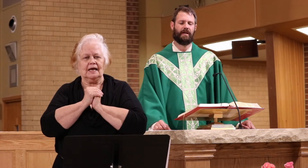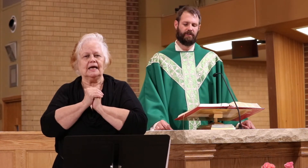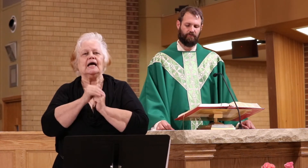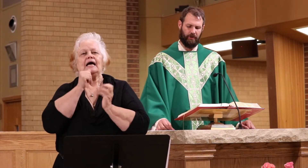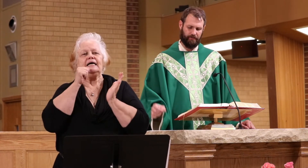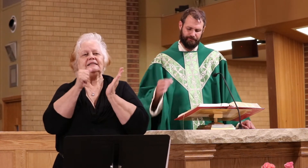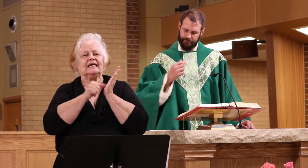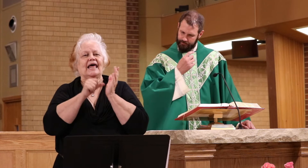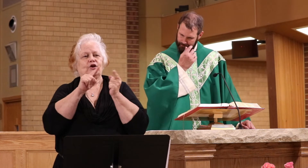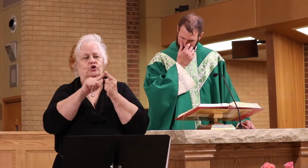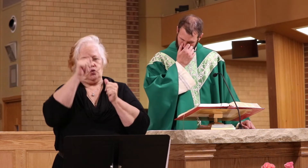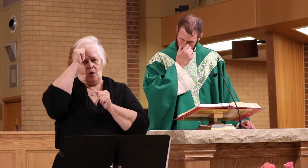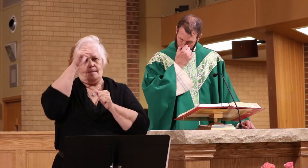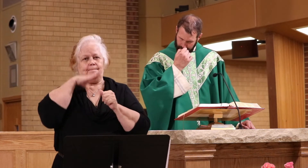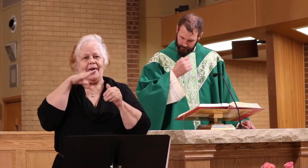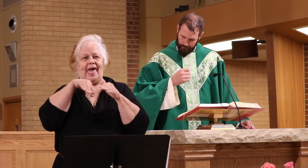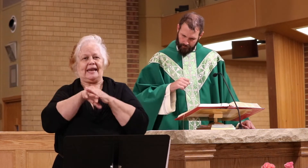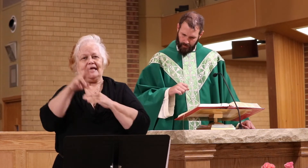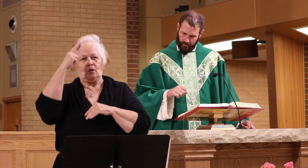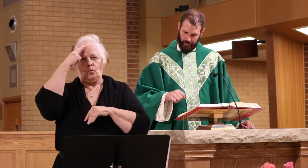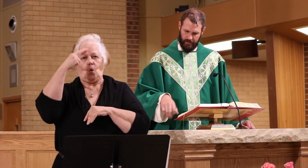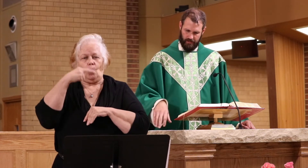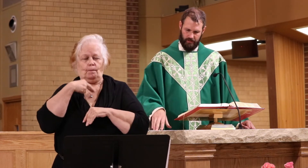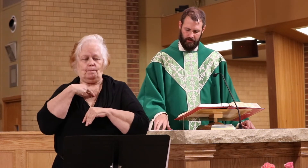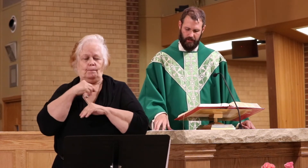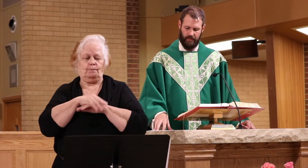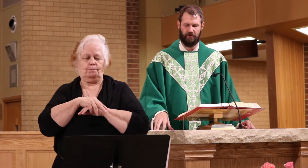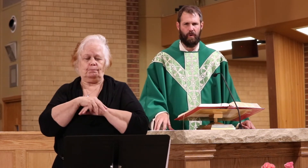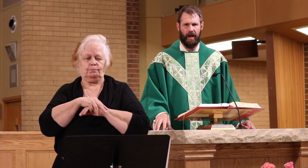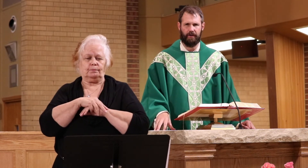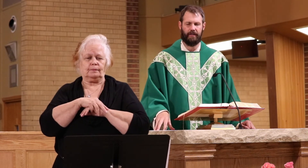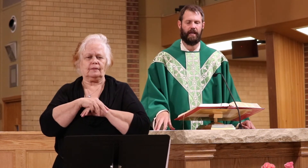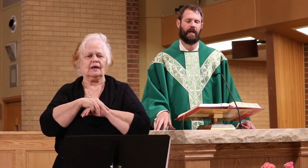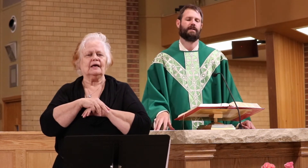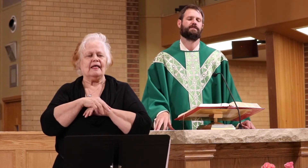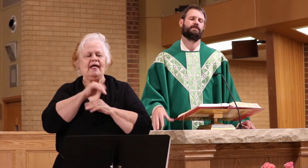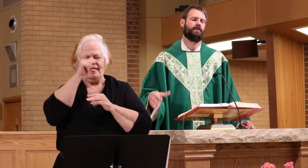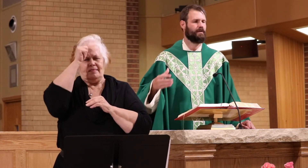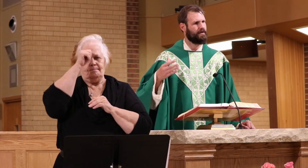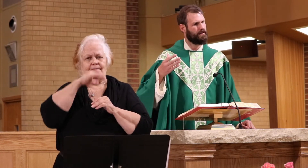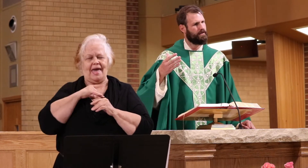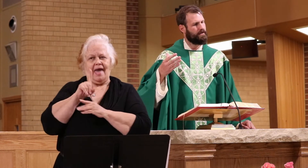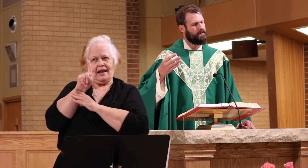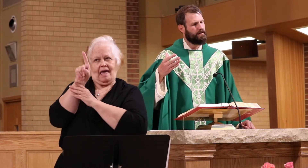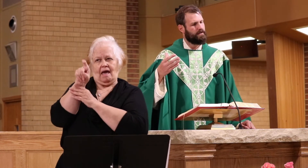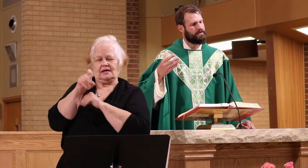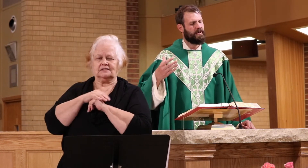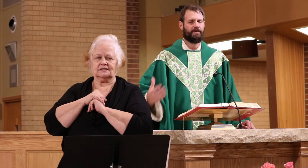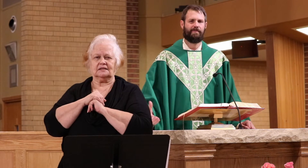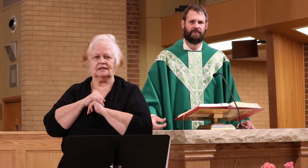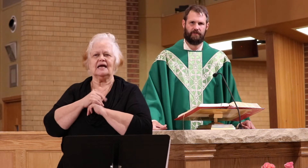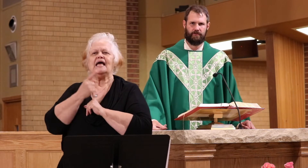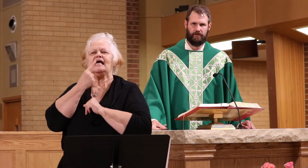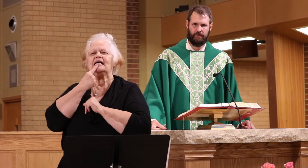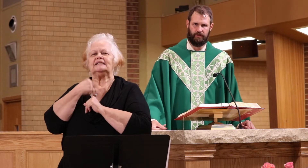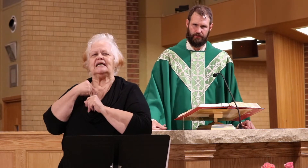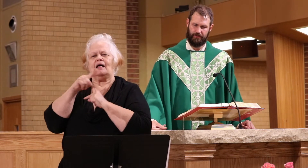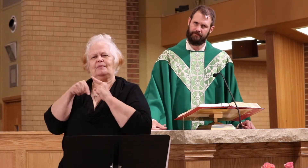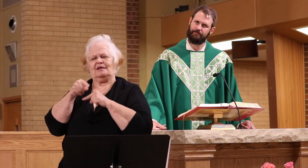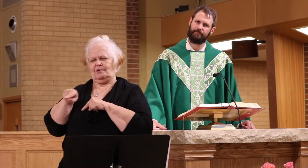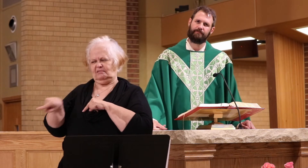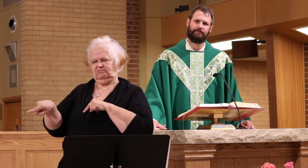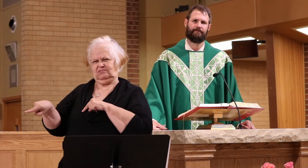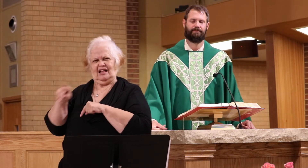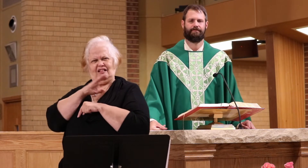a man in Rome. And he inquired, he asked, tell me about these